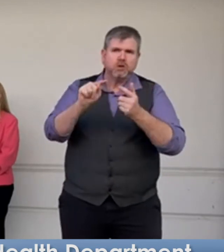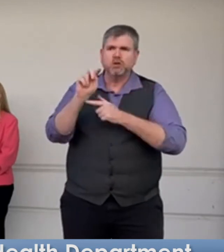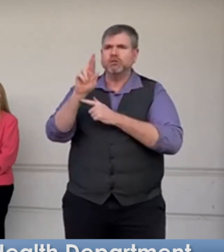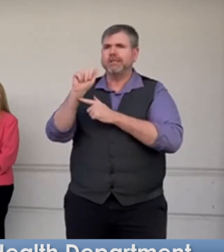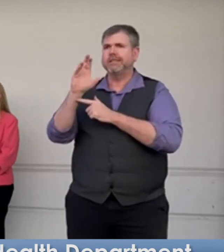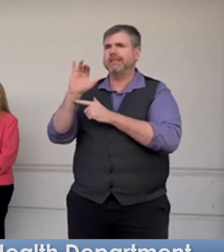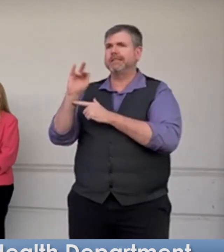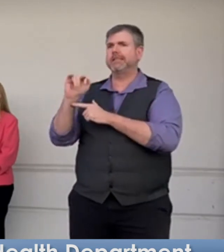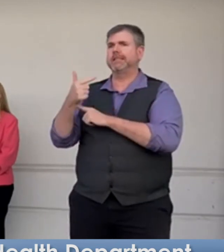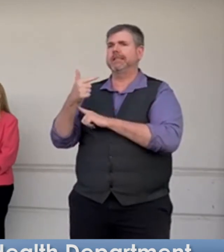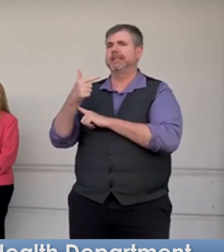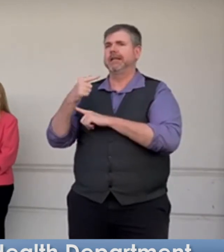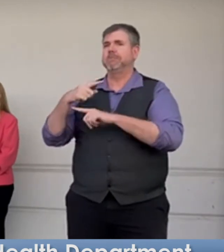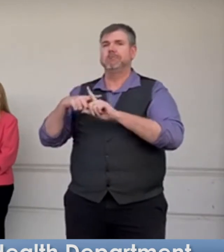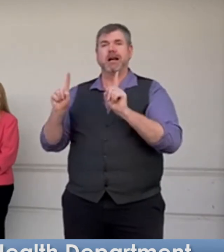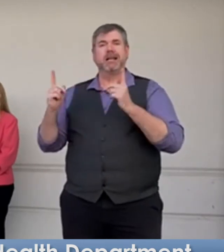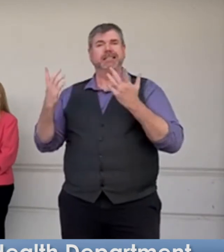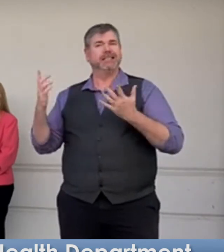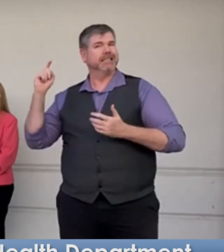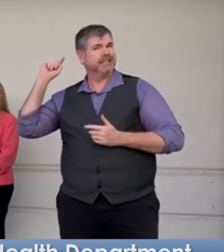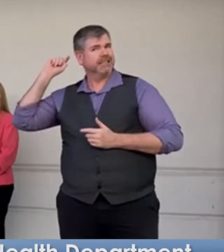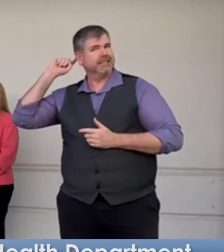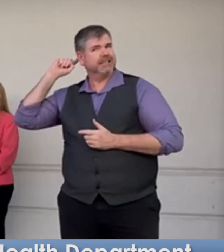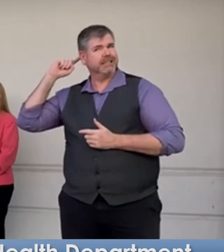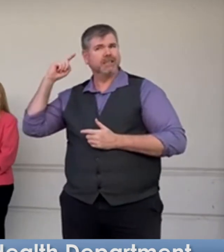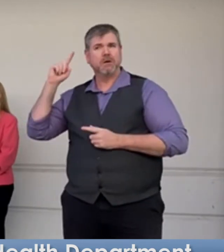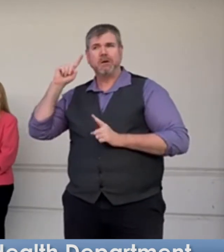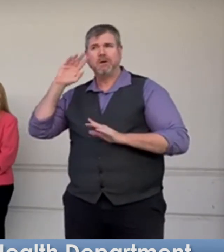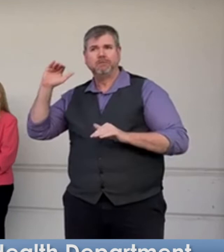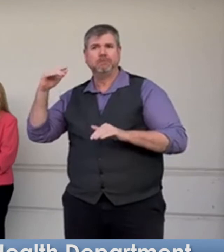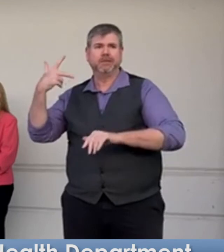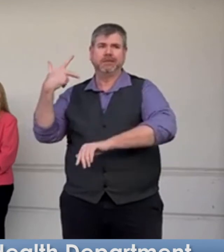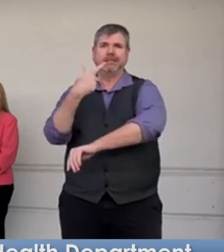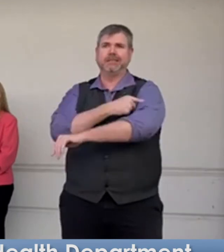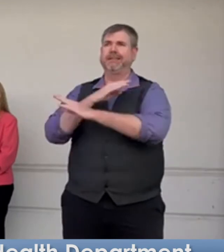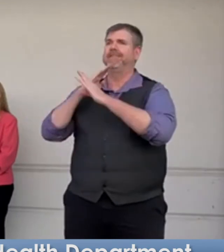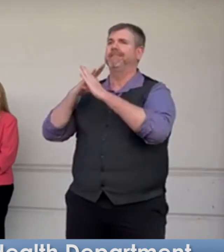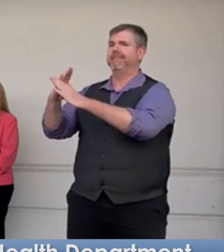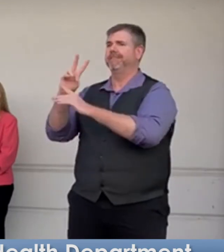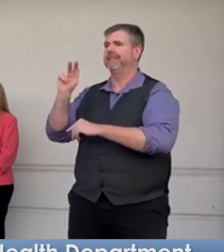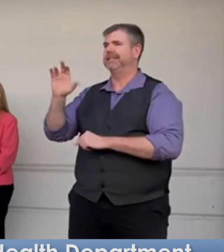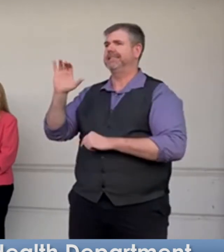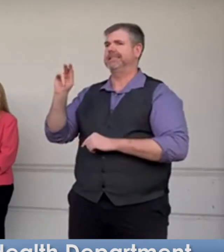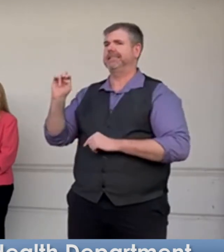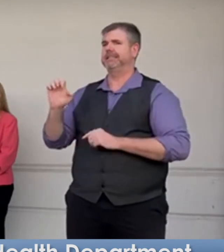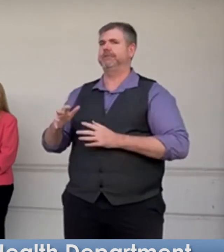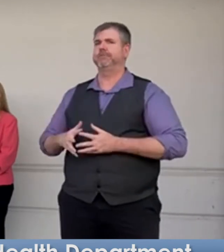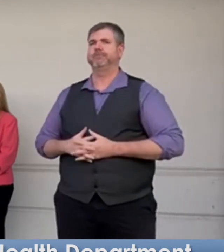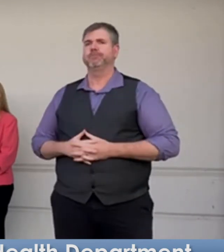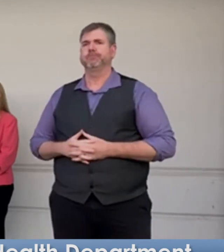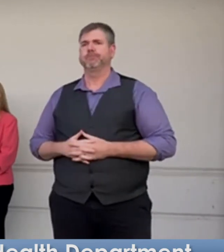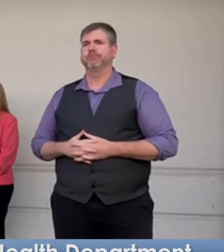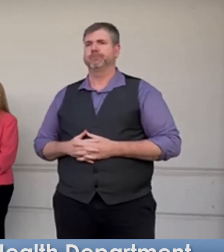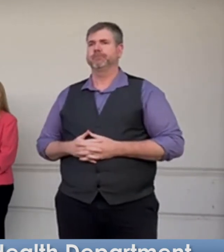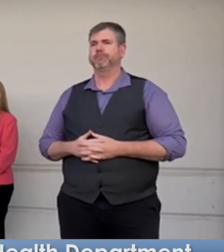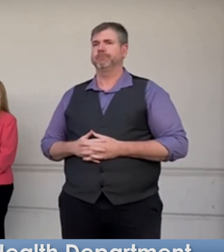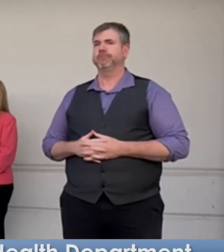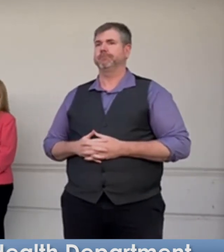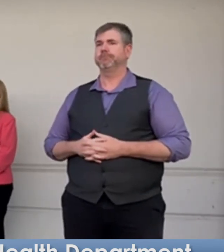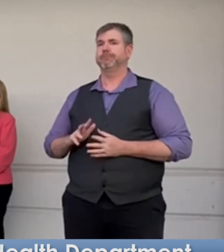the availability of a vaccine. Our role locally with the vaccine